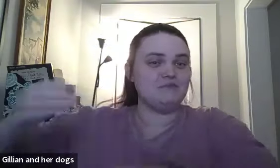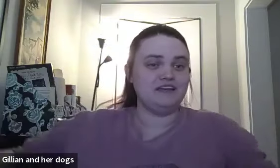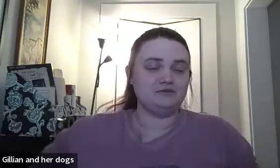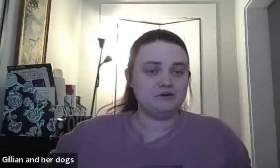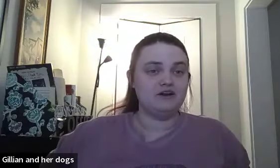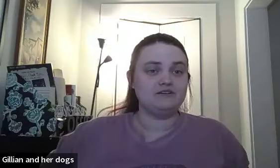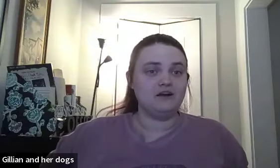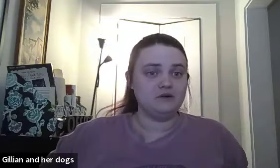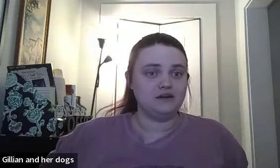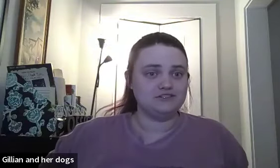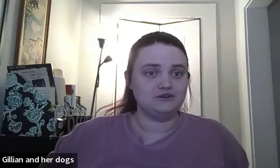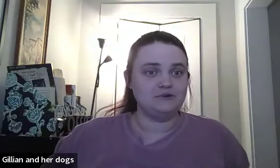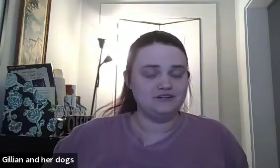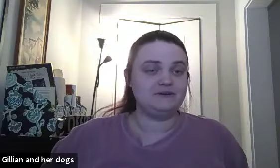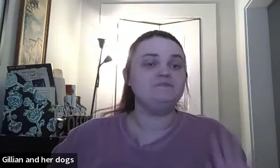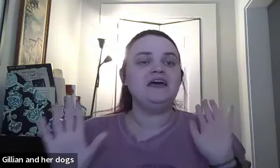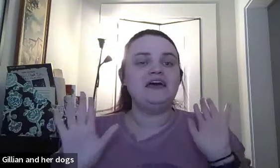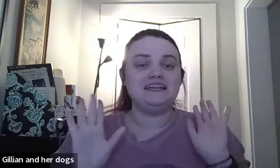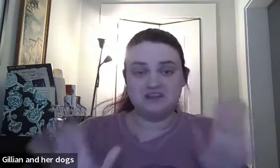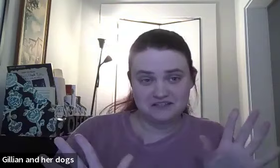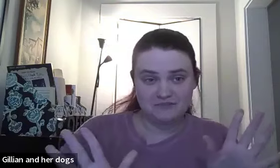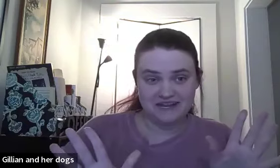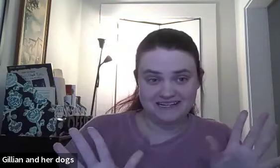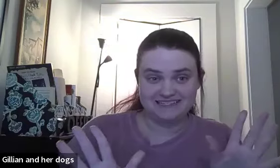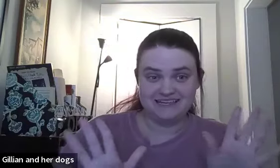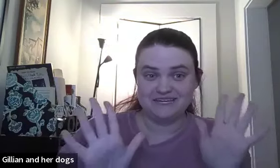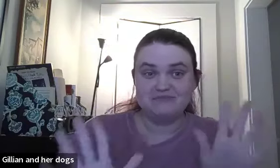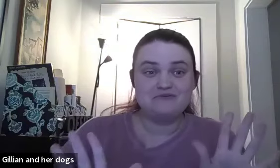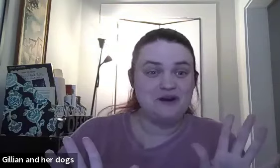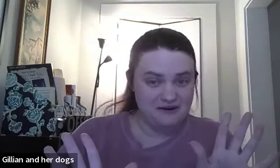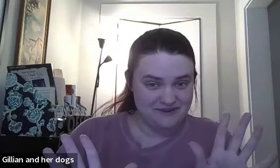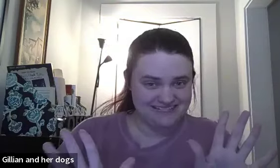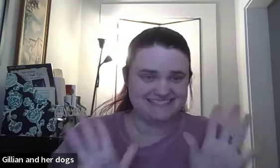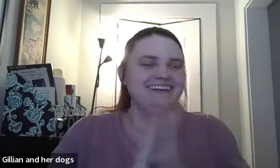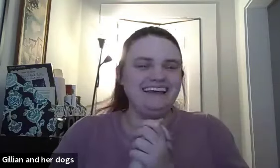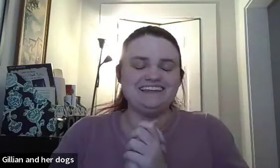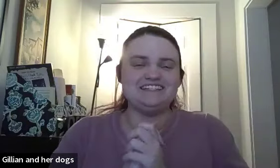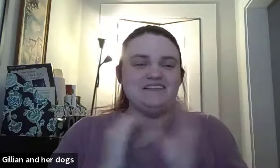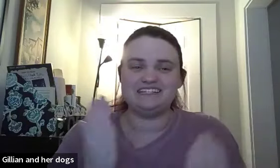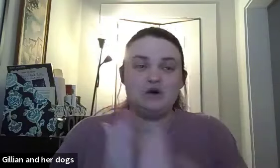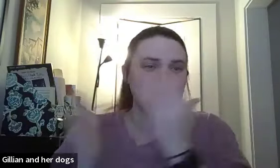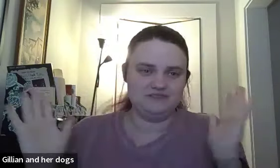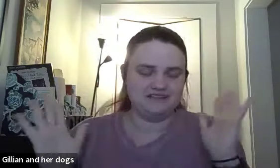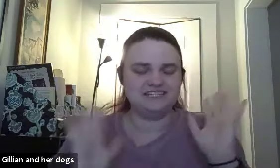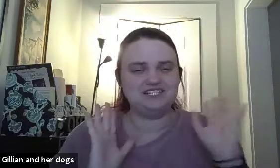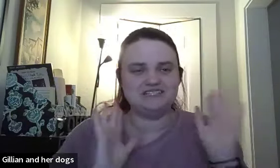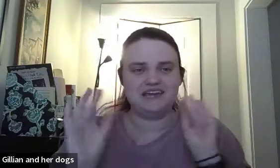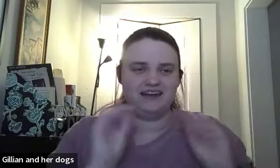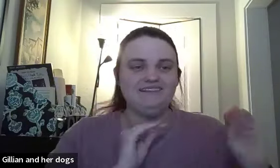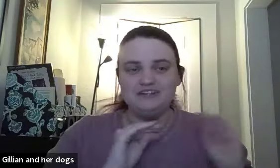and I'm like, they're probably y'all are like, oh my gosh, girl, what are you doing? It's not as complicated as it sounds. I promise. Like it's not like it's all new signs. It's just adding a